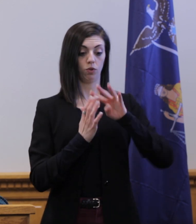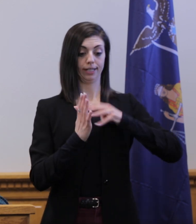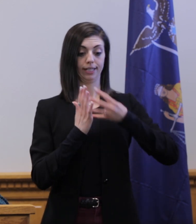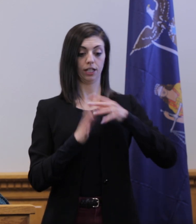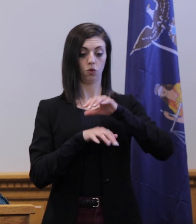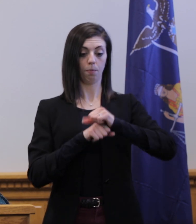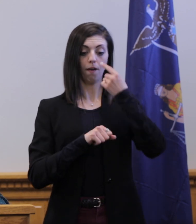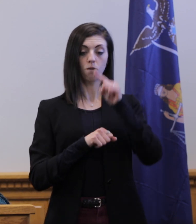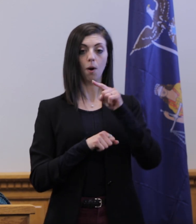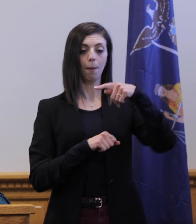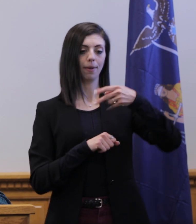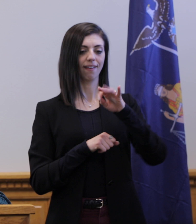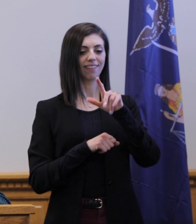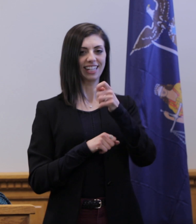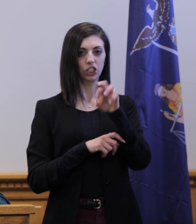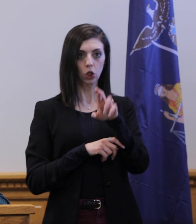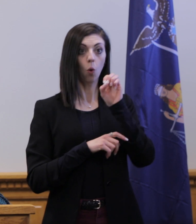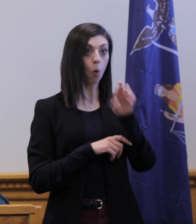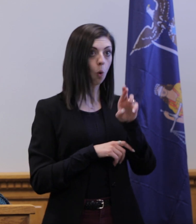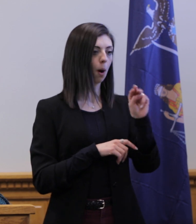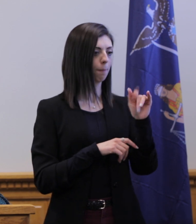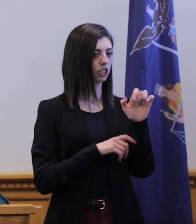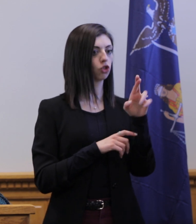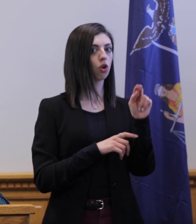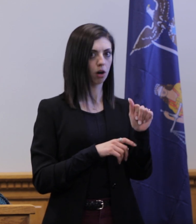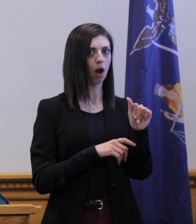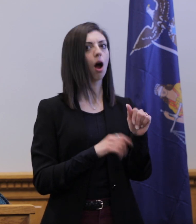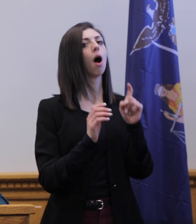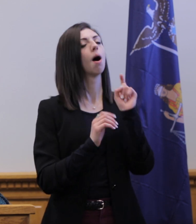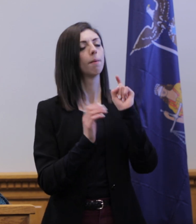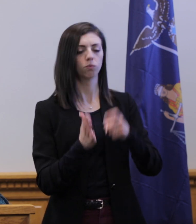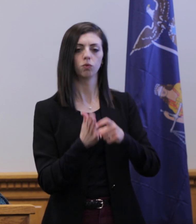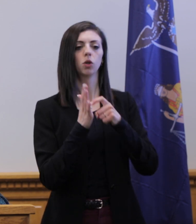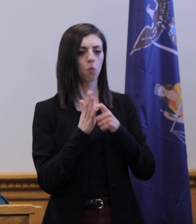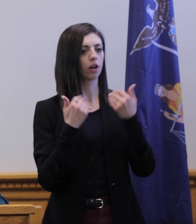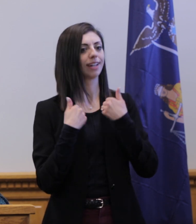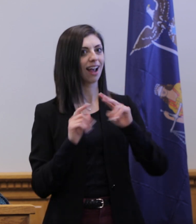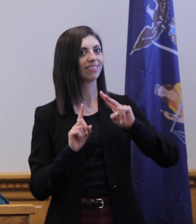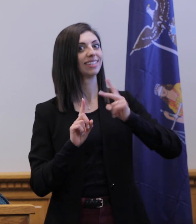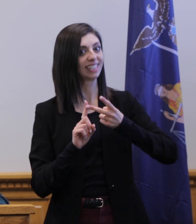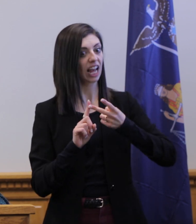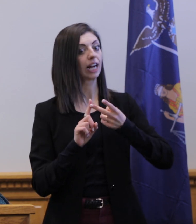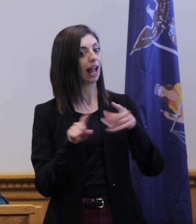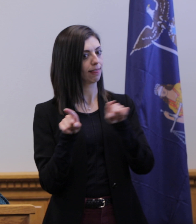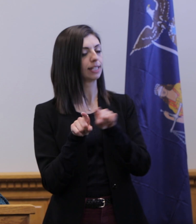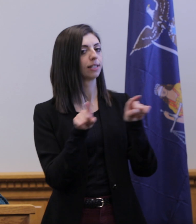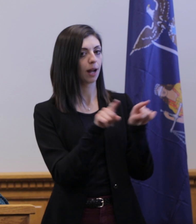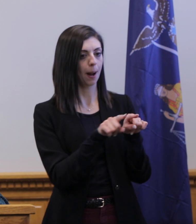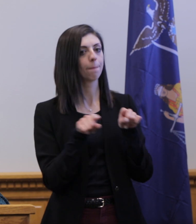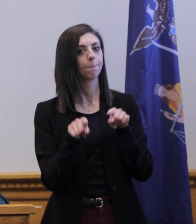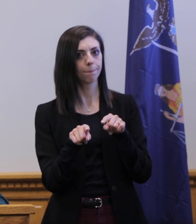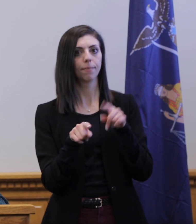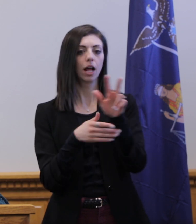for a Pfizer or Moderna vaccine, you need to commit to getting your second dose of the same vaccine at the scheduled time,